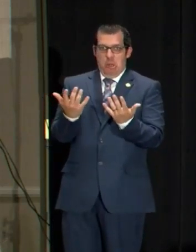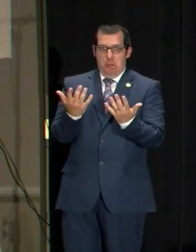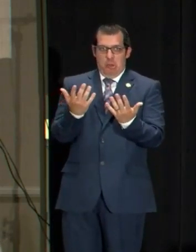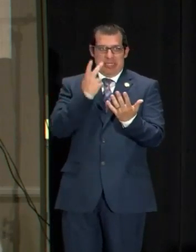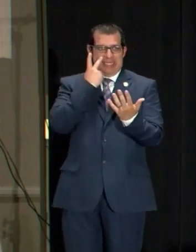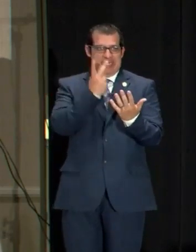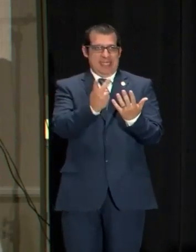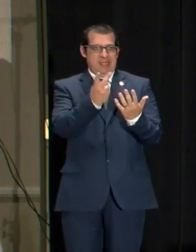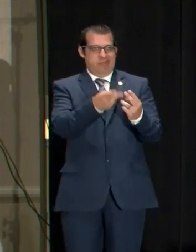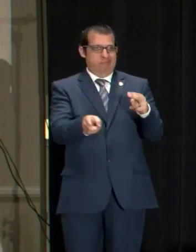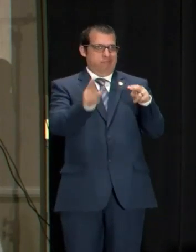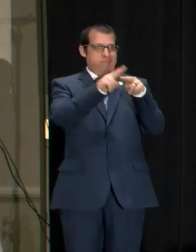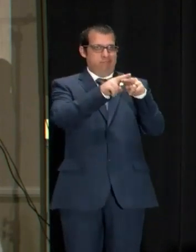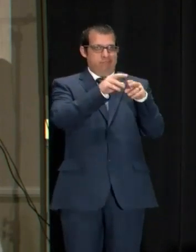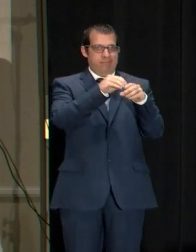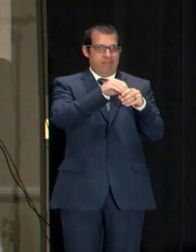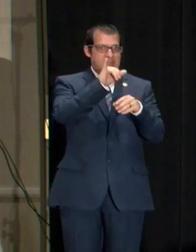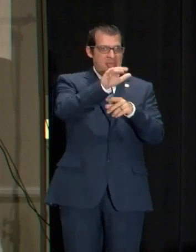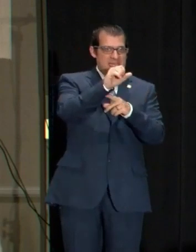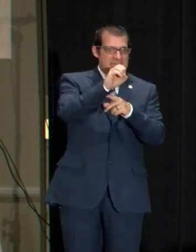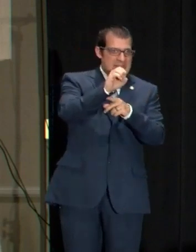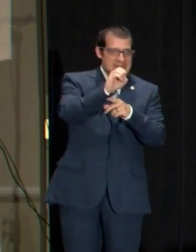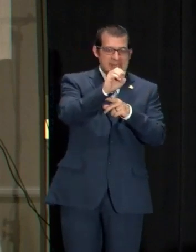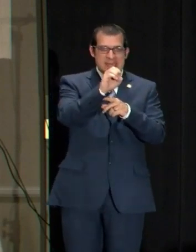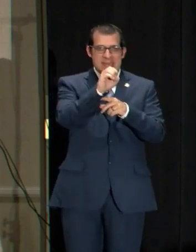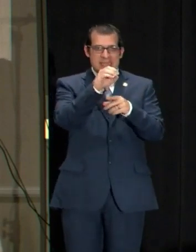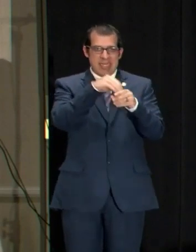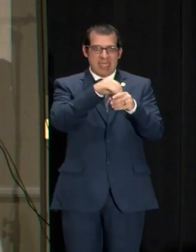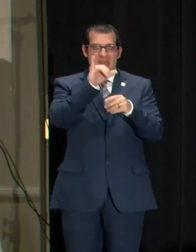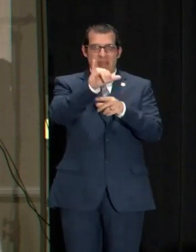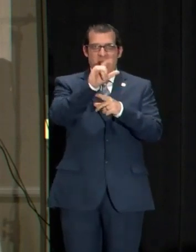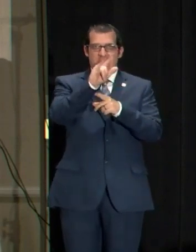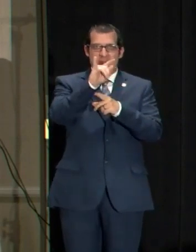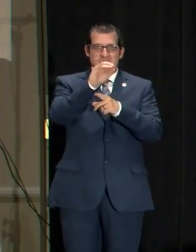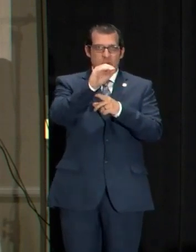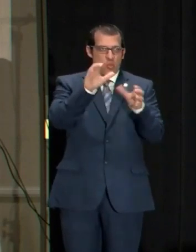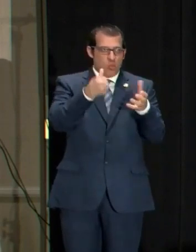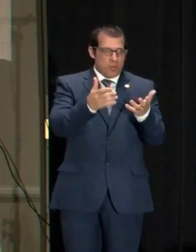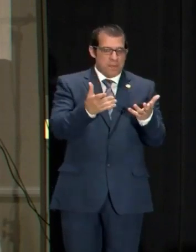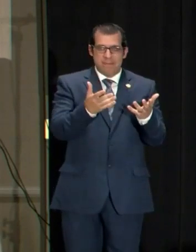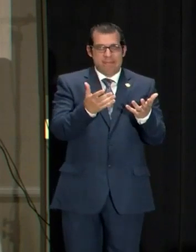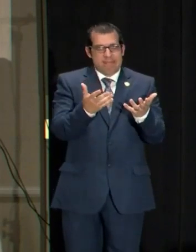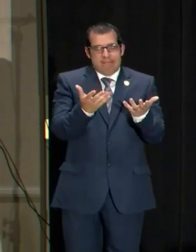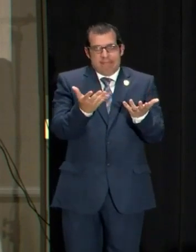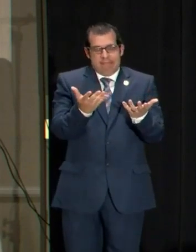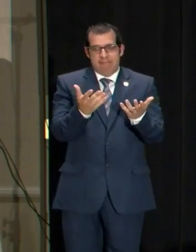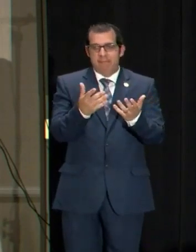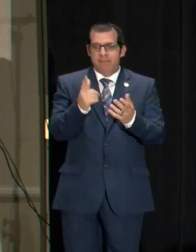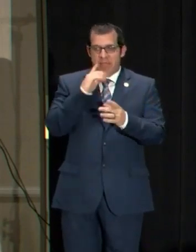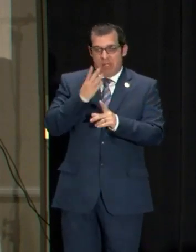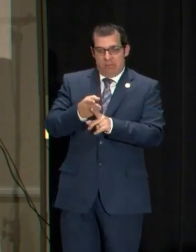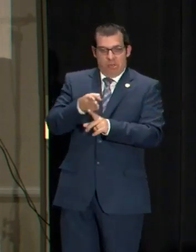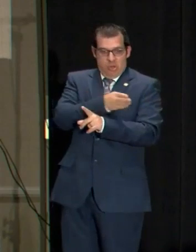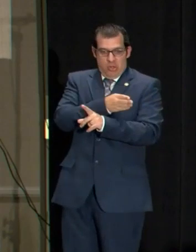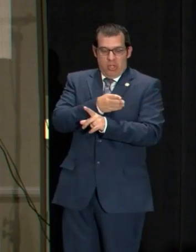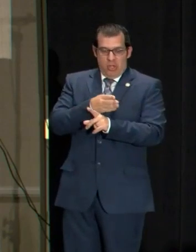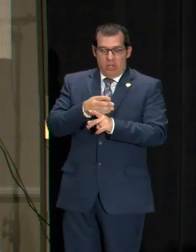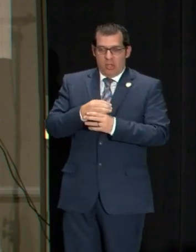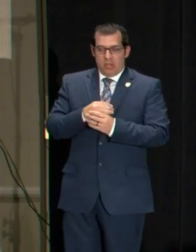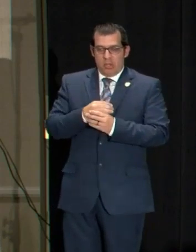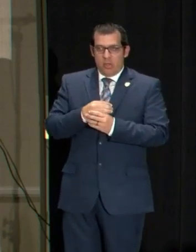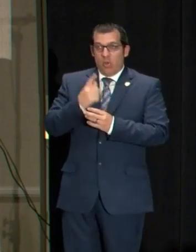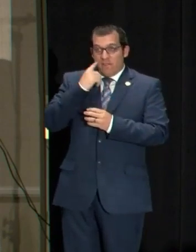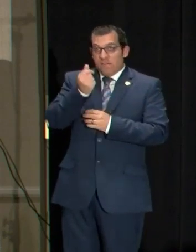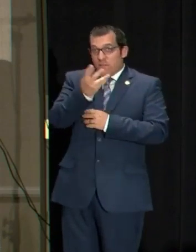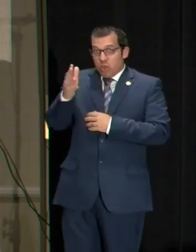we're seeing an increase in cases in the Latino population. I think early on we saw a